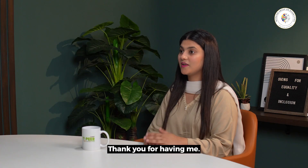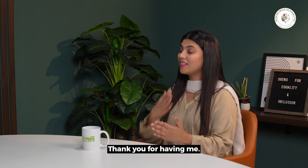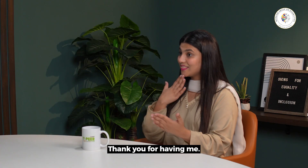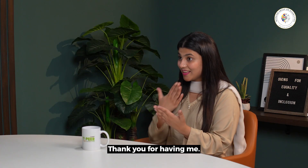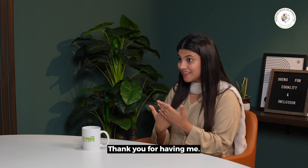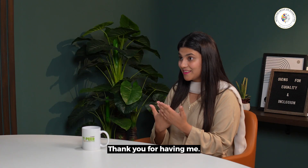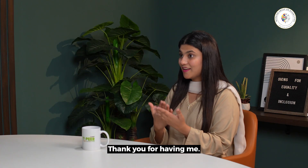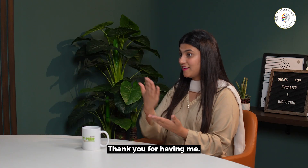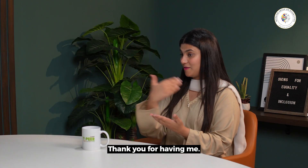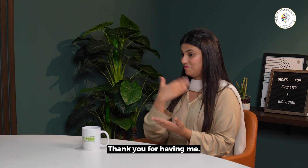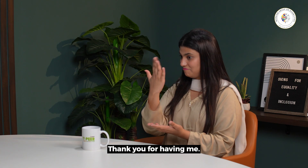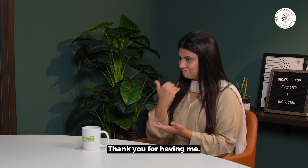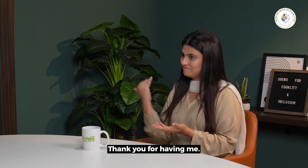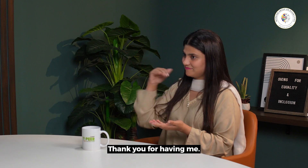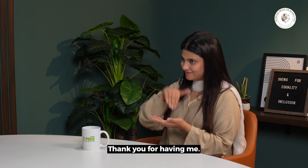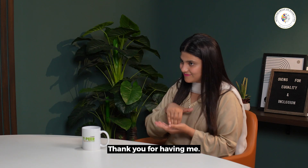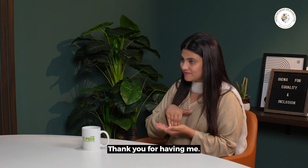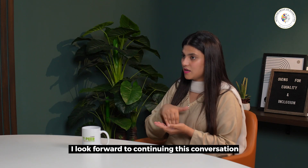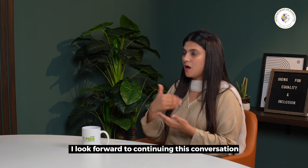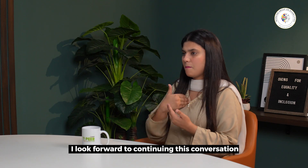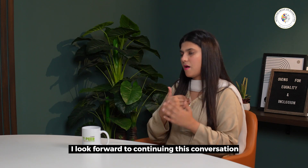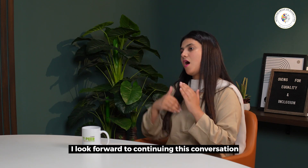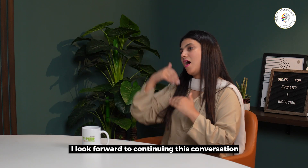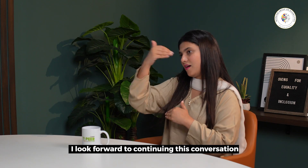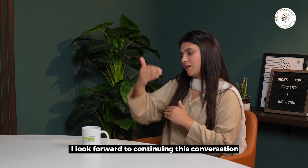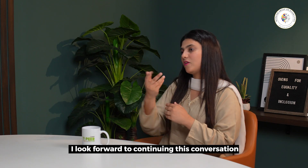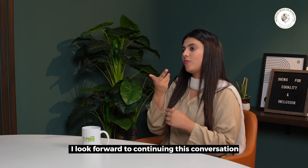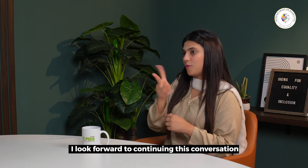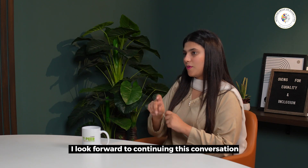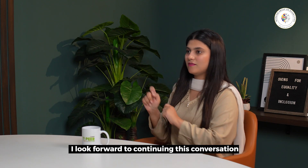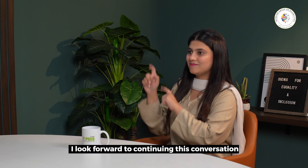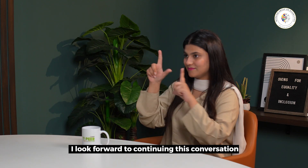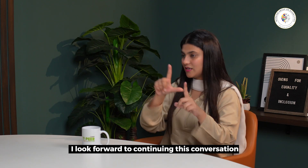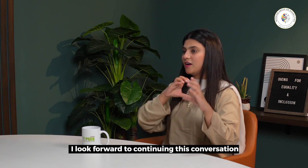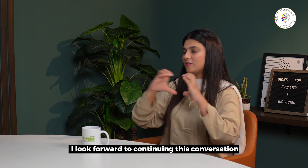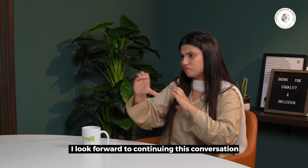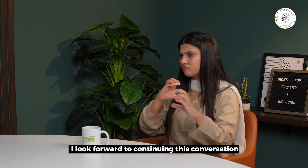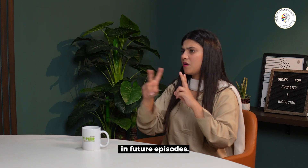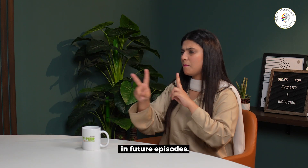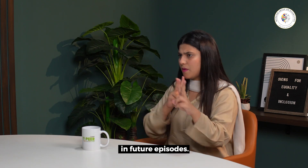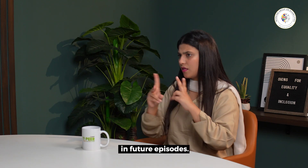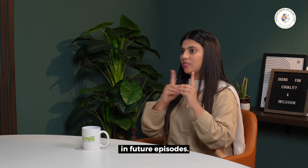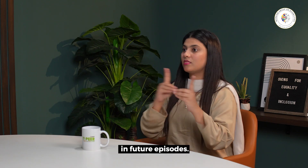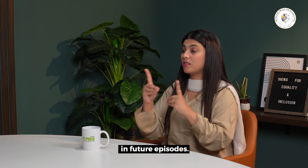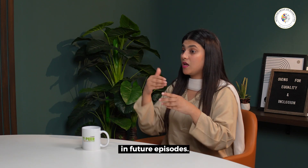Thank you for having me. I look forward to continuing this conversation in future episodes.